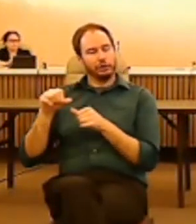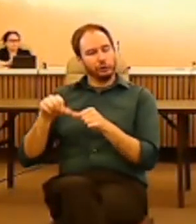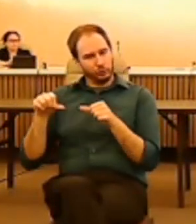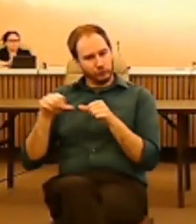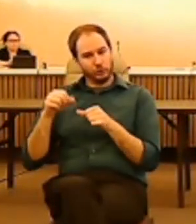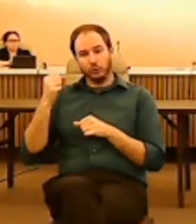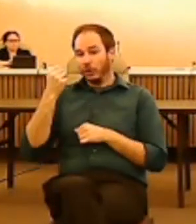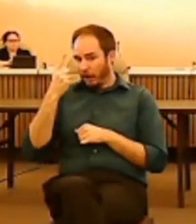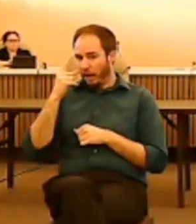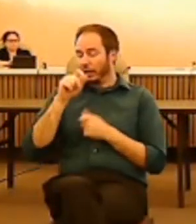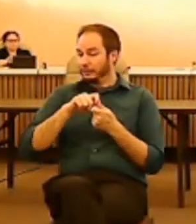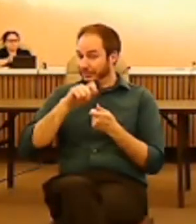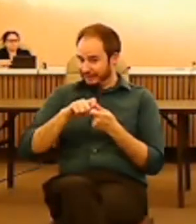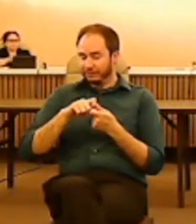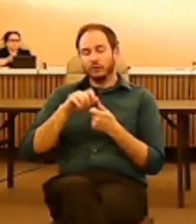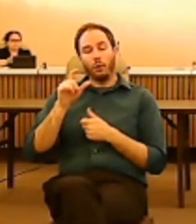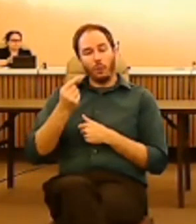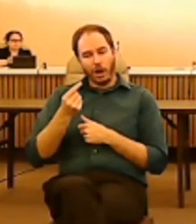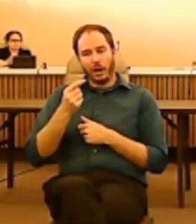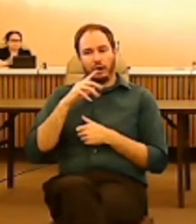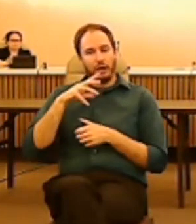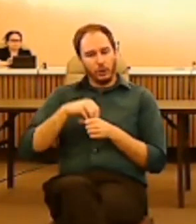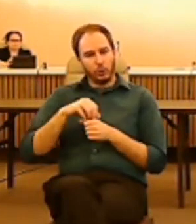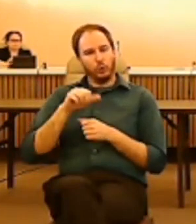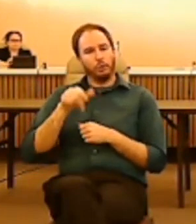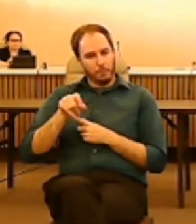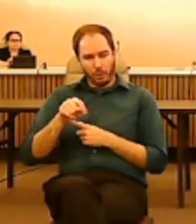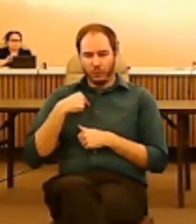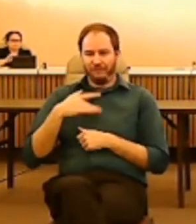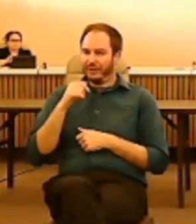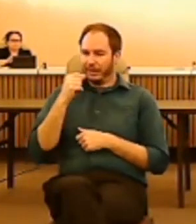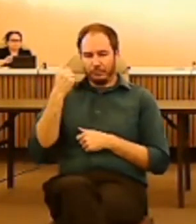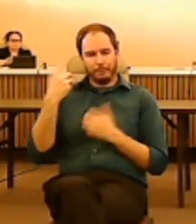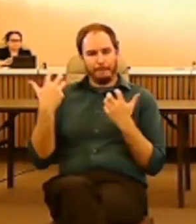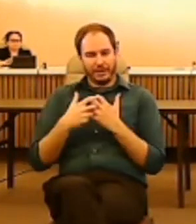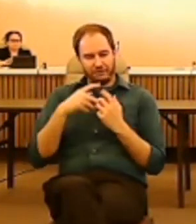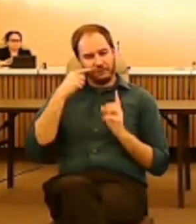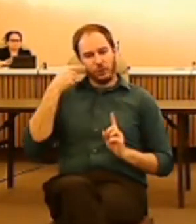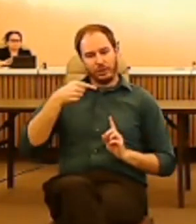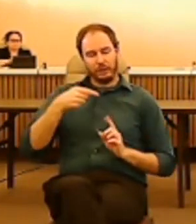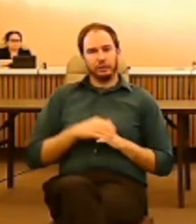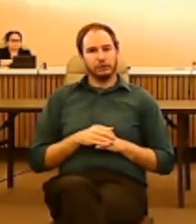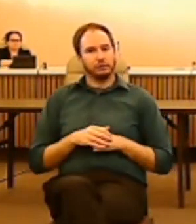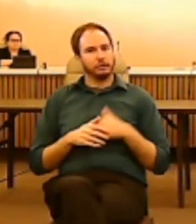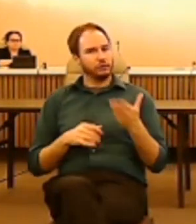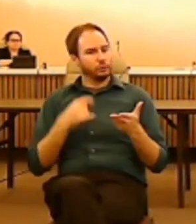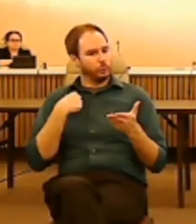that specifics included apartment buildings. We didn't think that made sense. Okay, so we're pulling them out